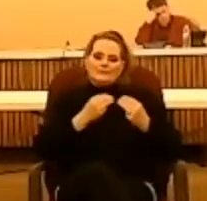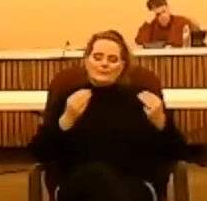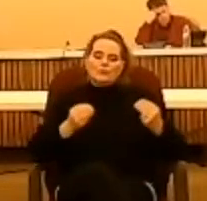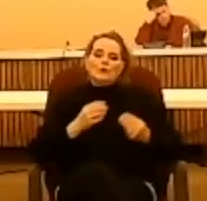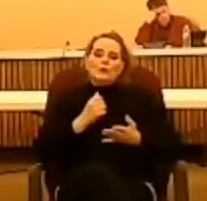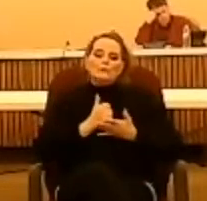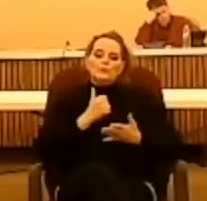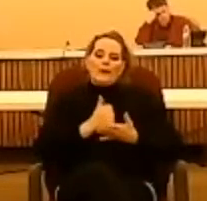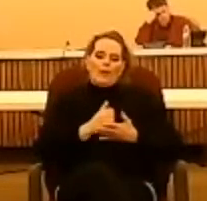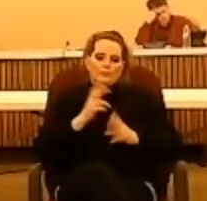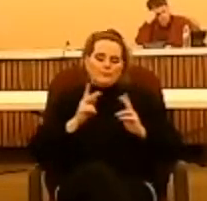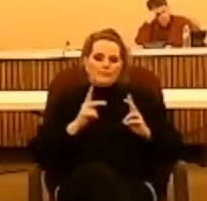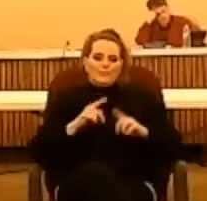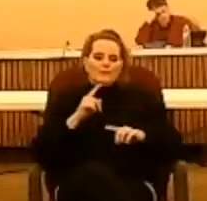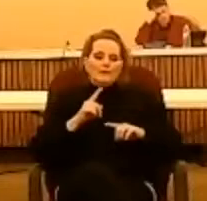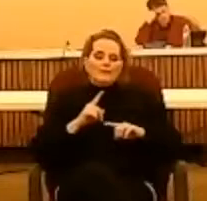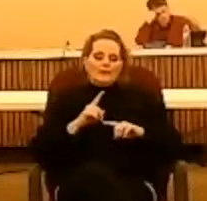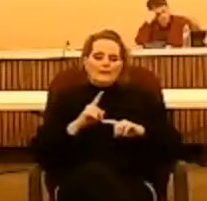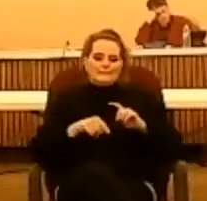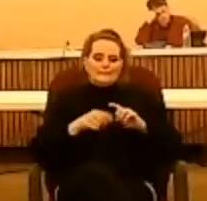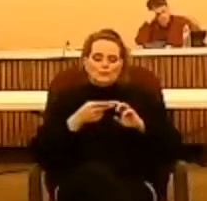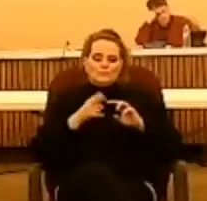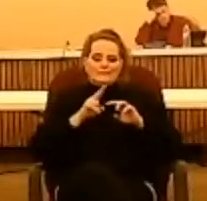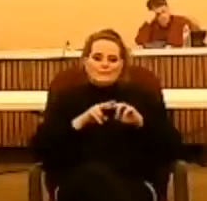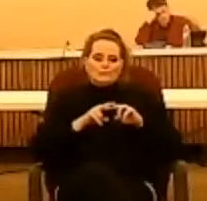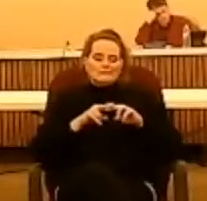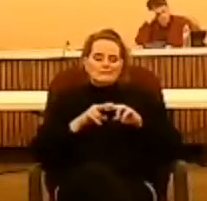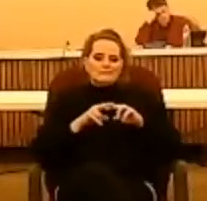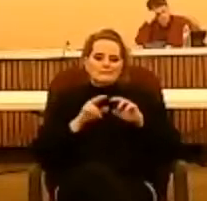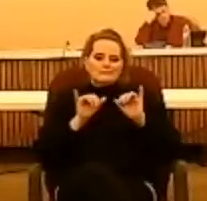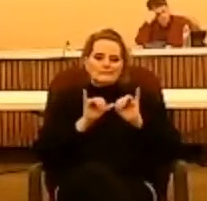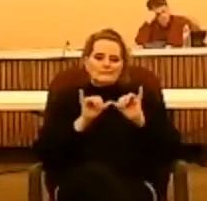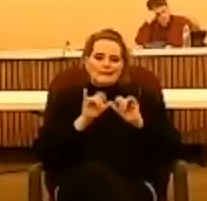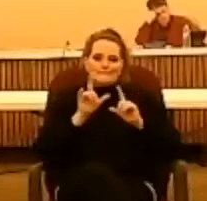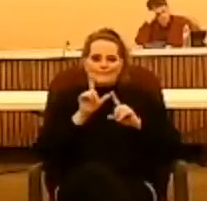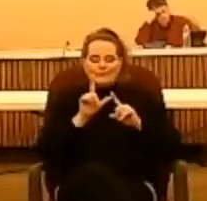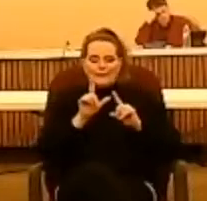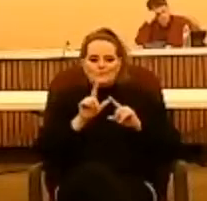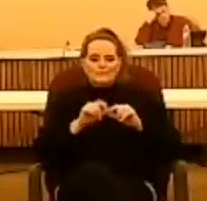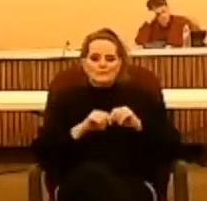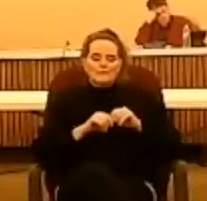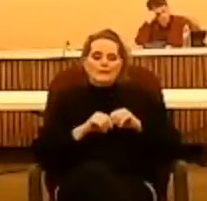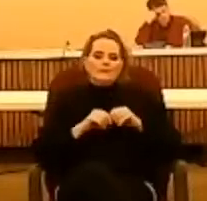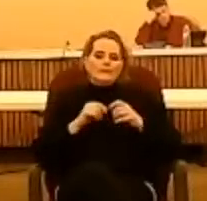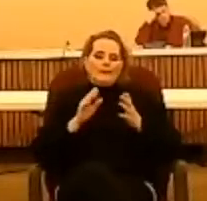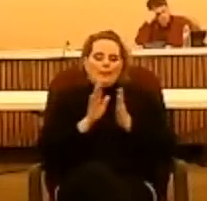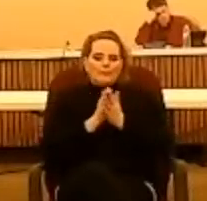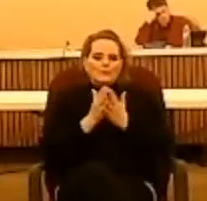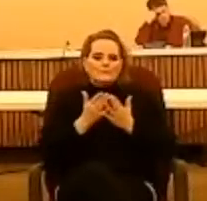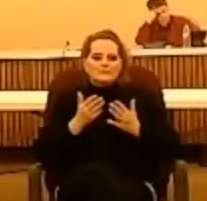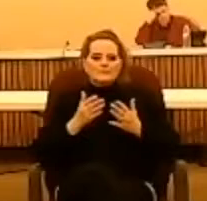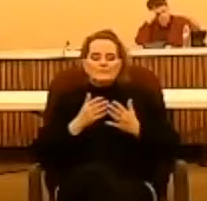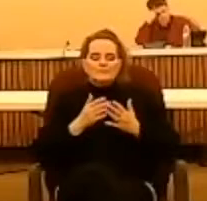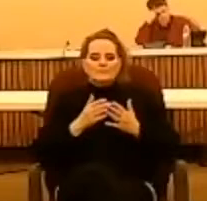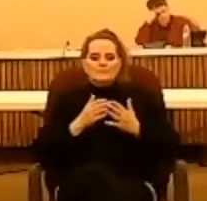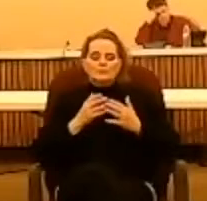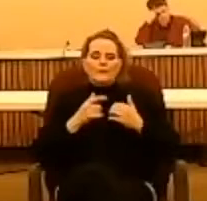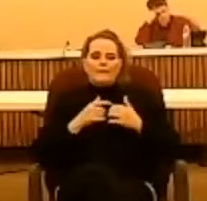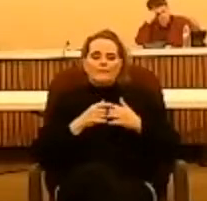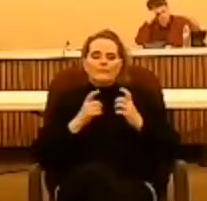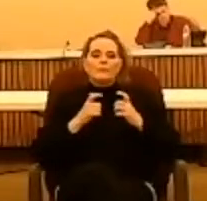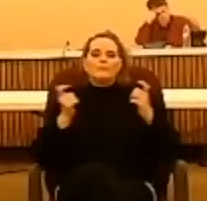individuals access reading material that's new and different and interesting to those who